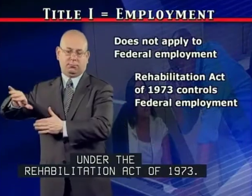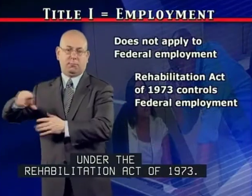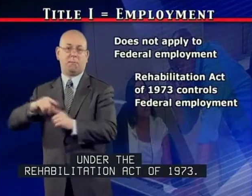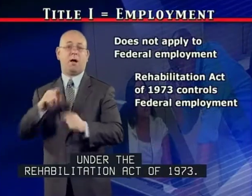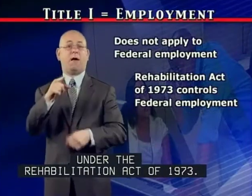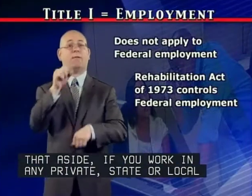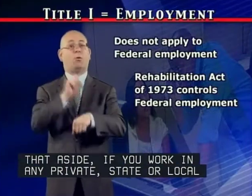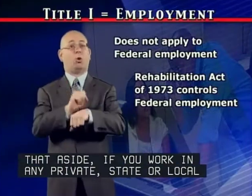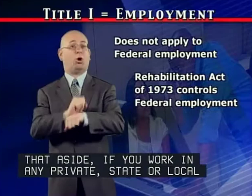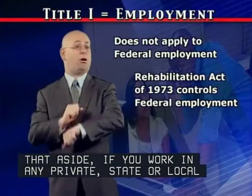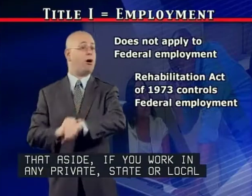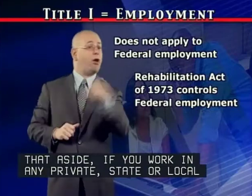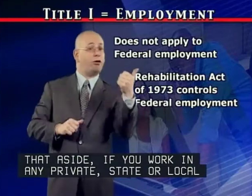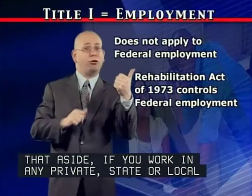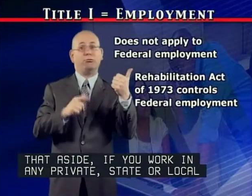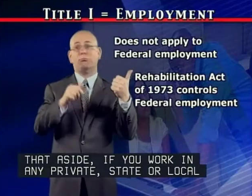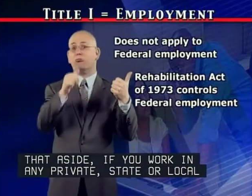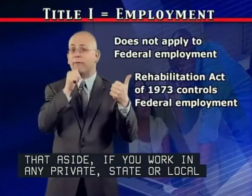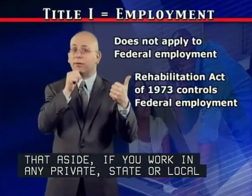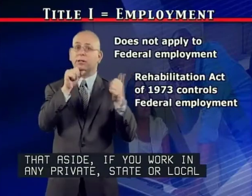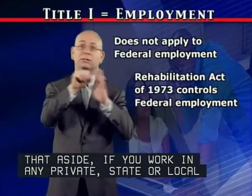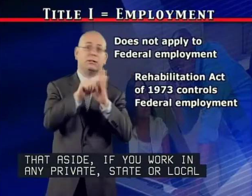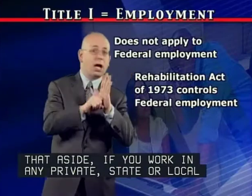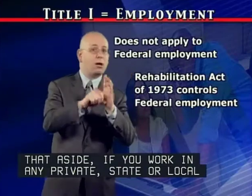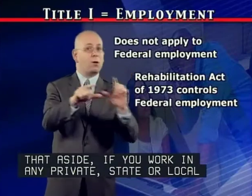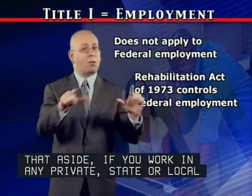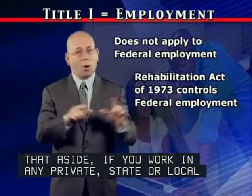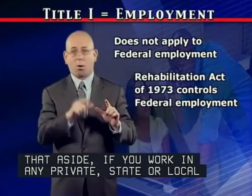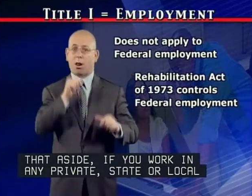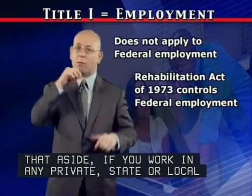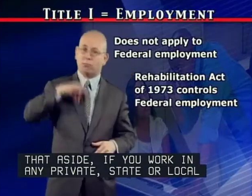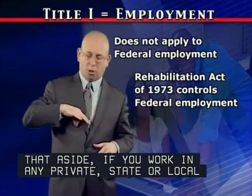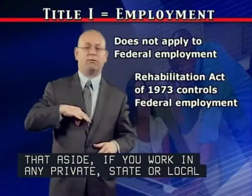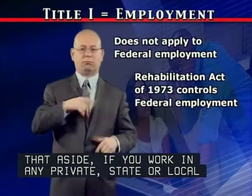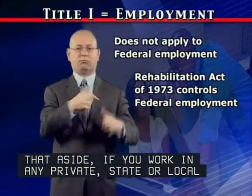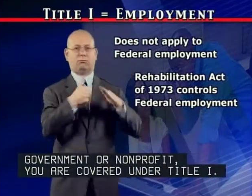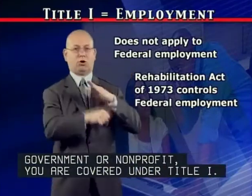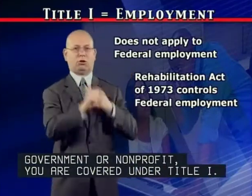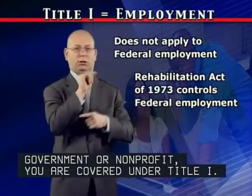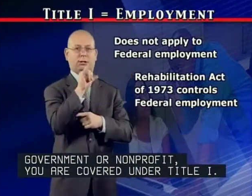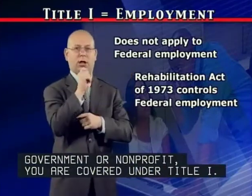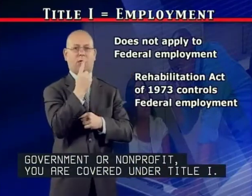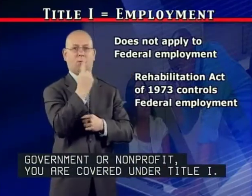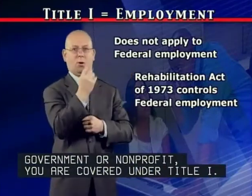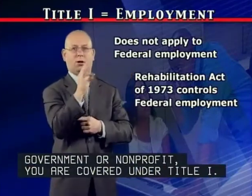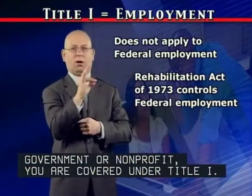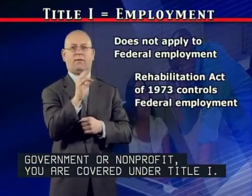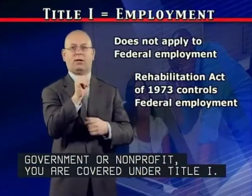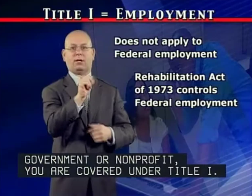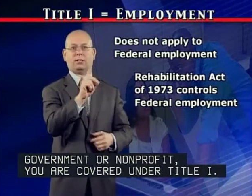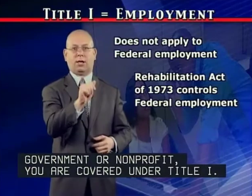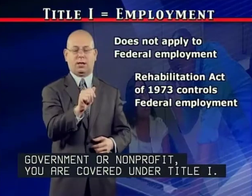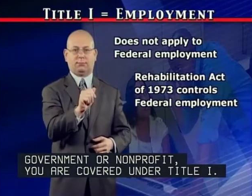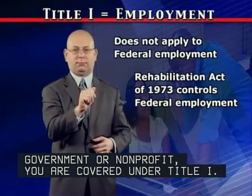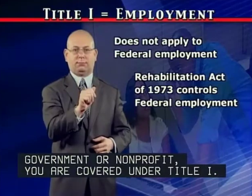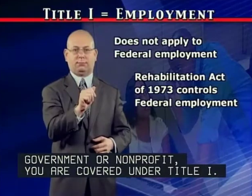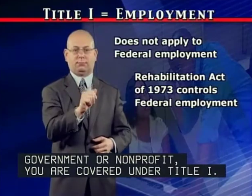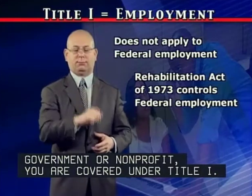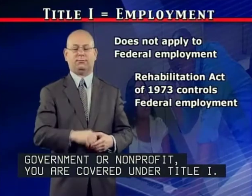1973. That aside, if you work in any private, state, or local government or nonprofit, you are covered under Title